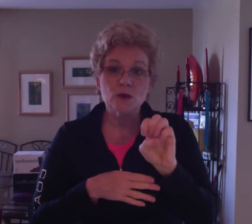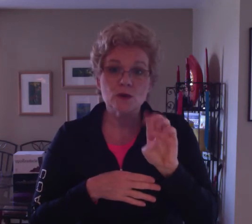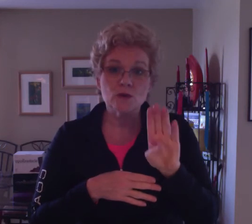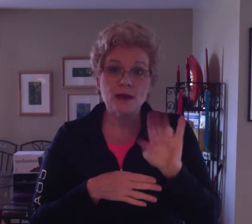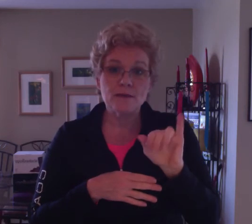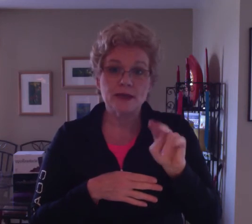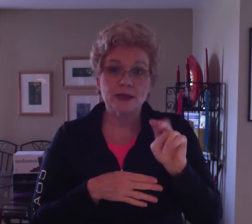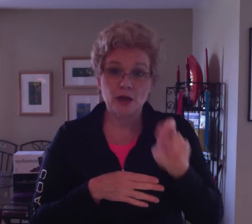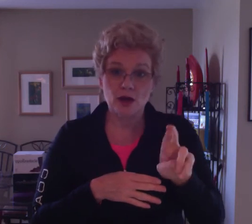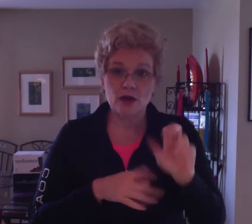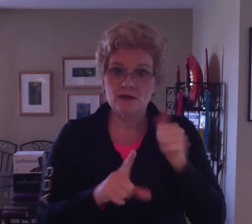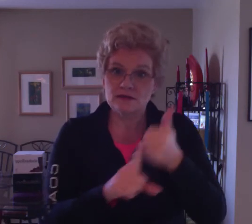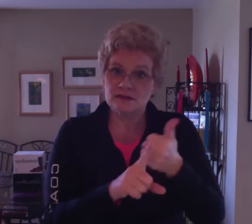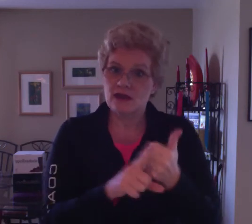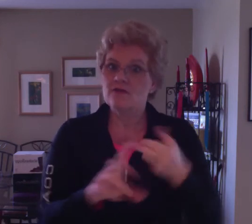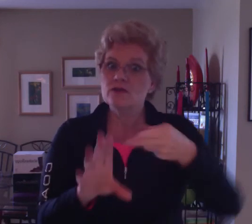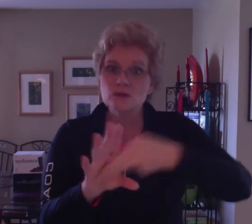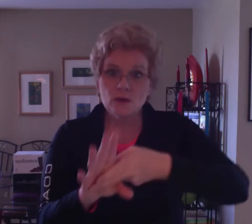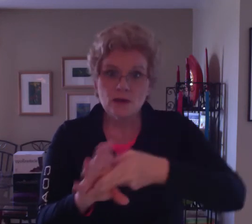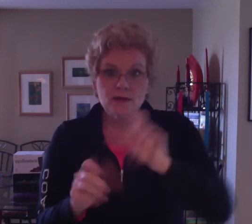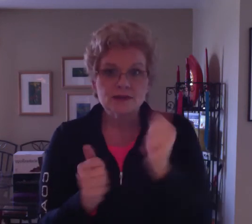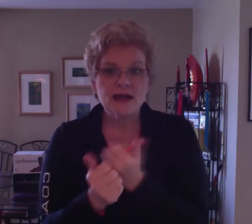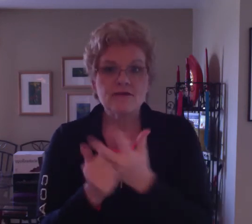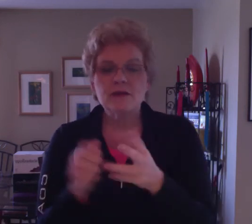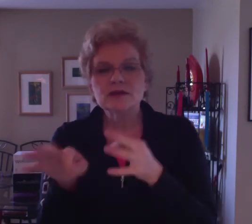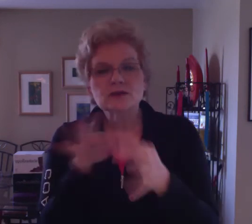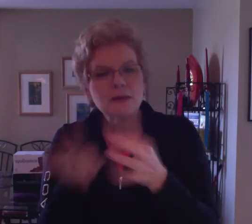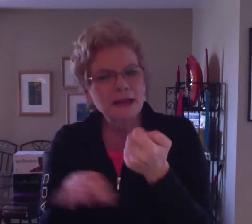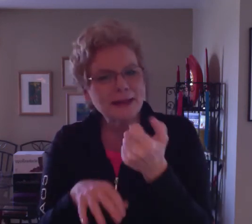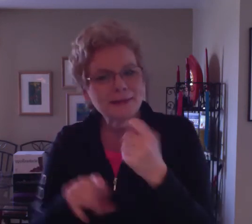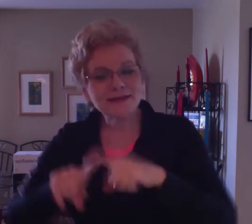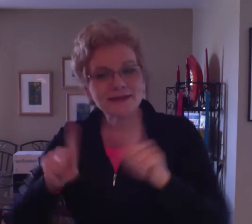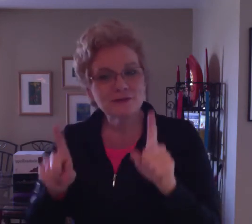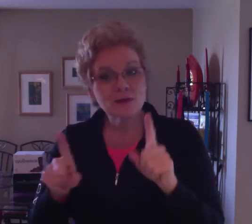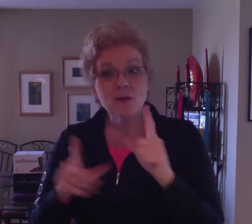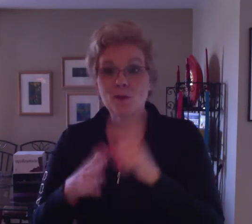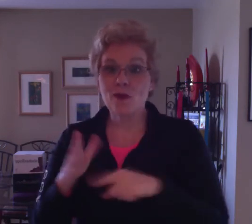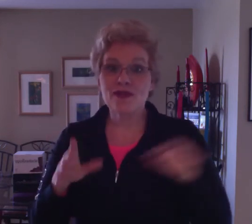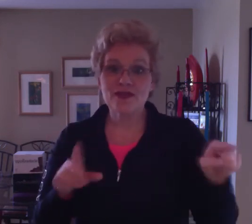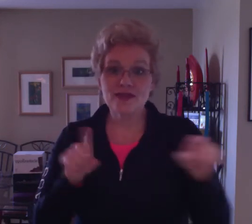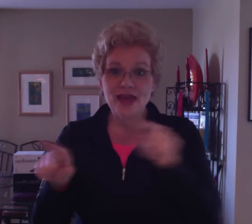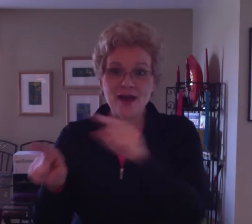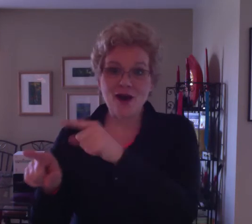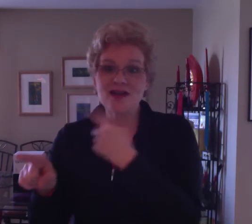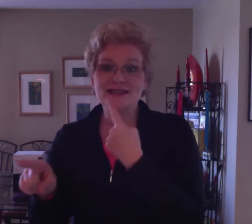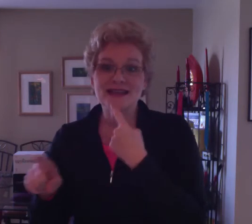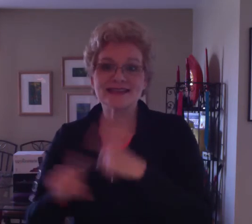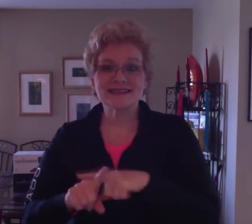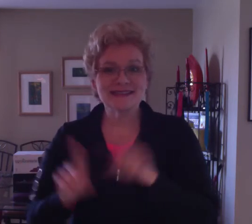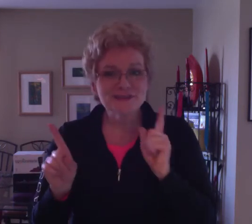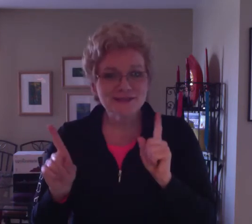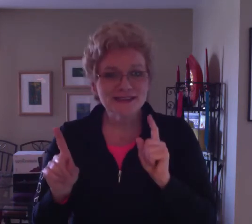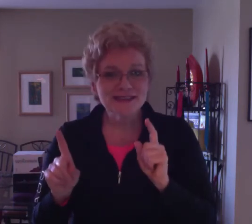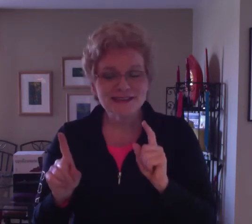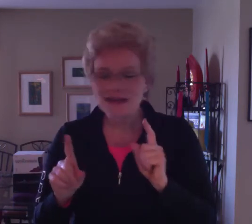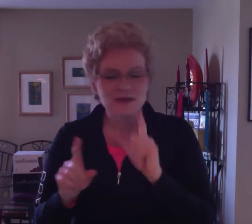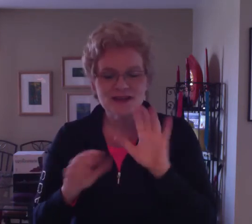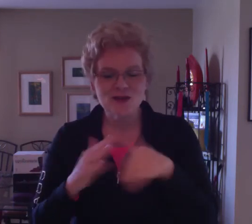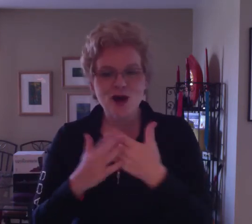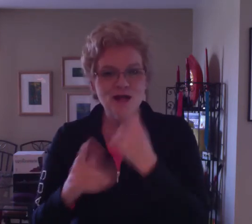on it yourself because everyone always describes it just a little different. Everything they say is correct. They just have a few more bells and whistles, or their